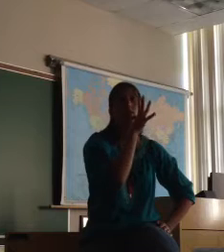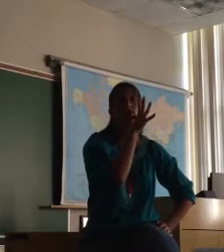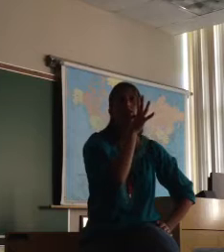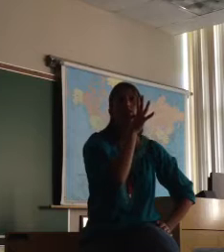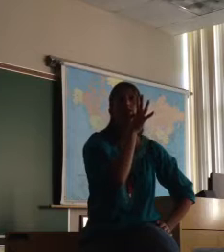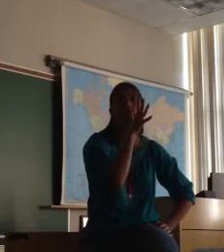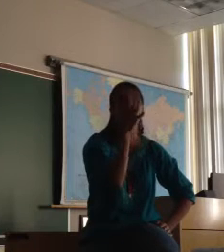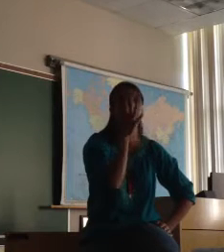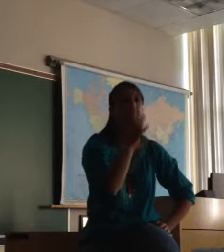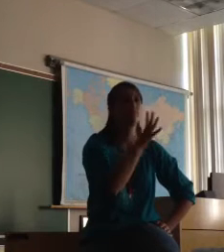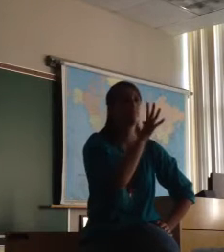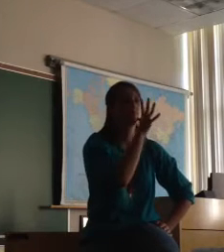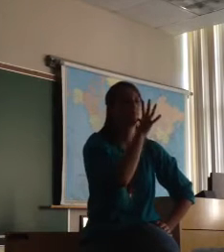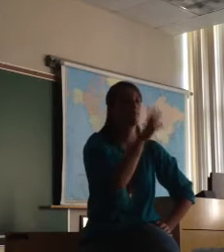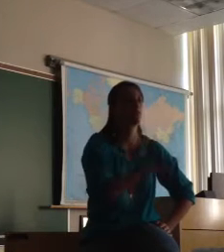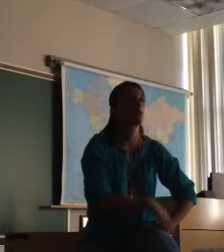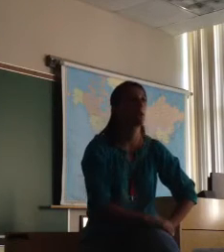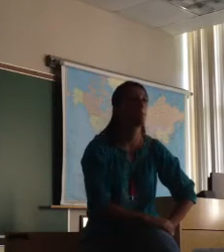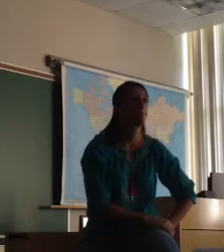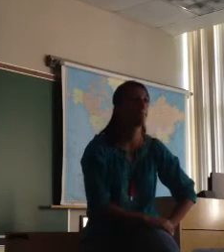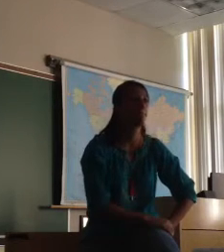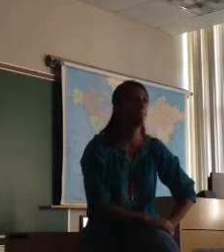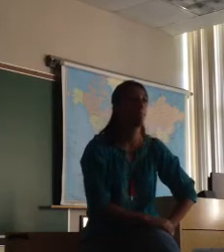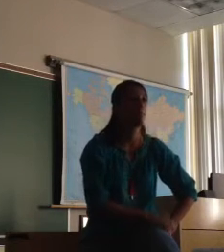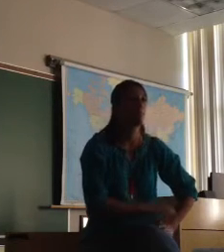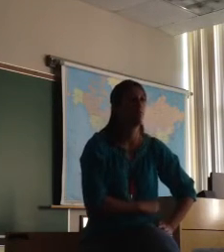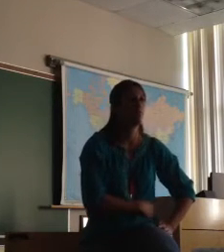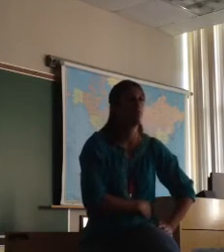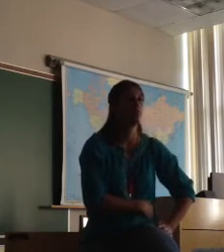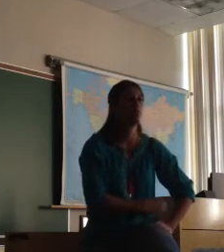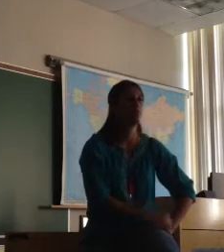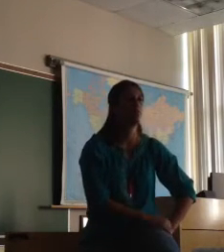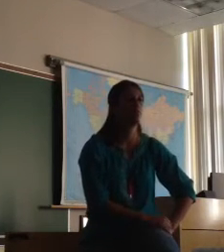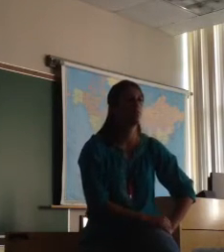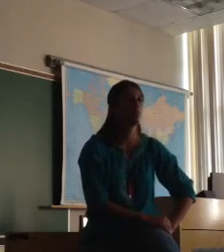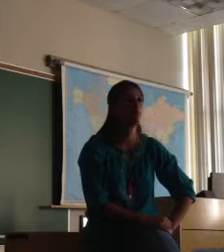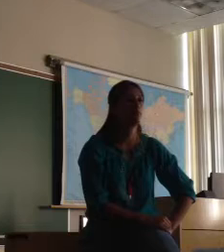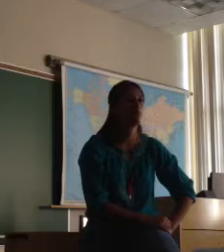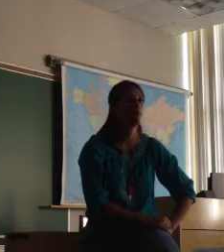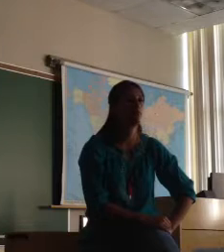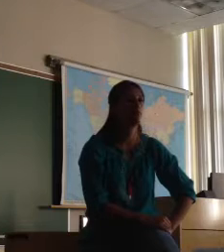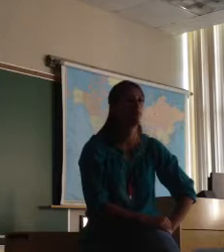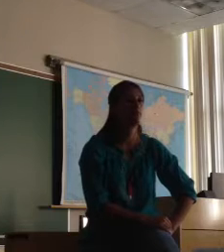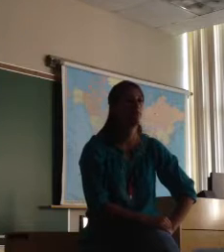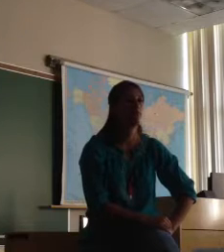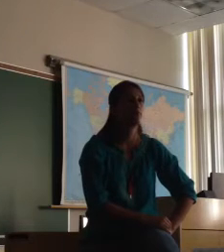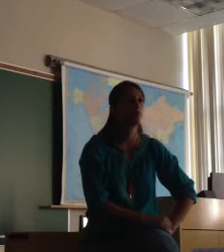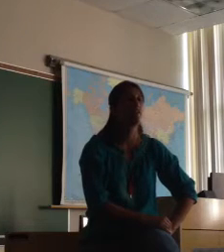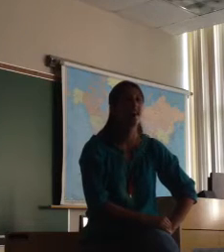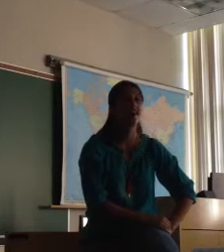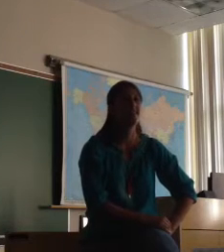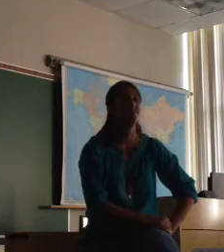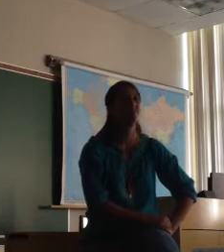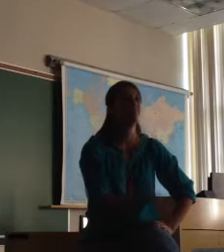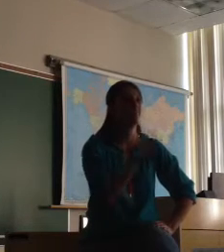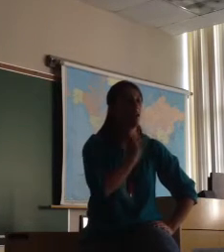left chin. So basically, See all how places far. that have food associated with them in some way are like a restaurant, Exactly. cafeteria.